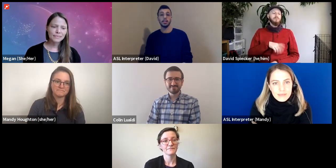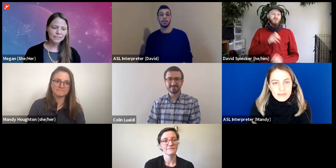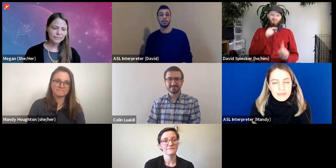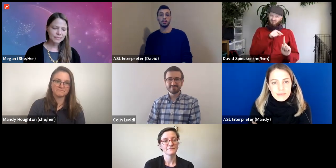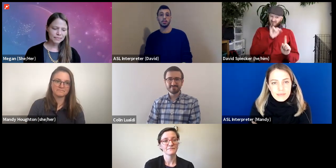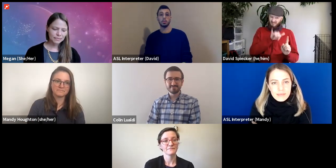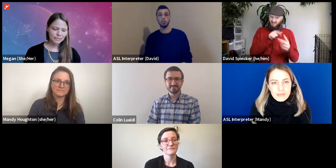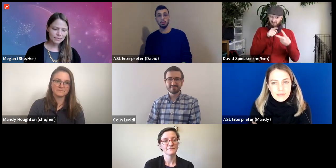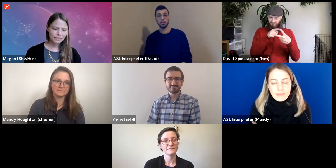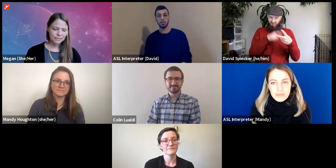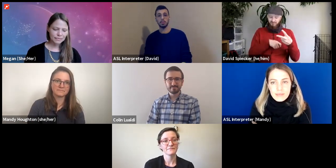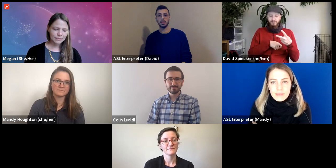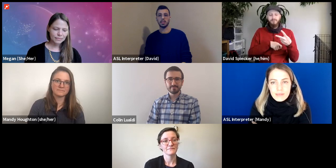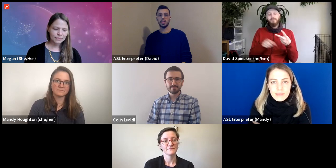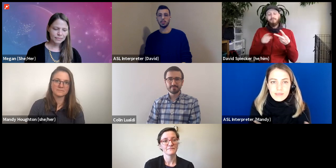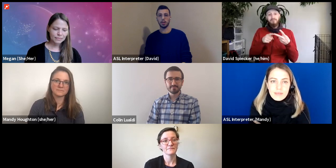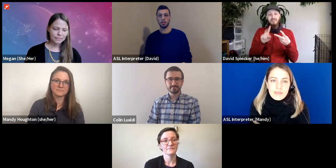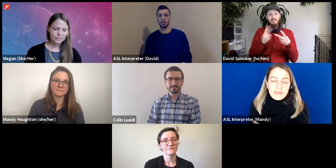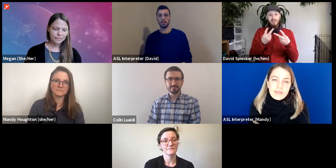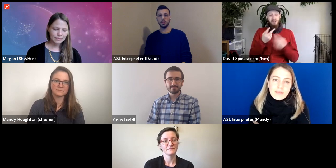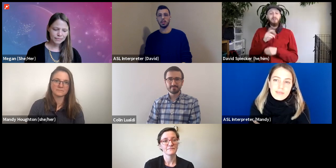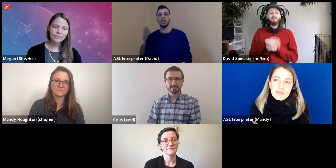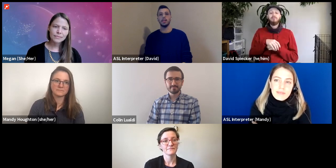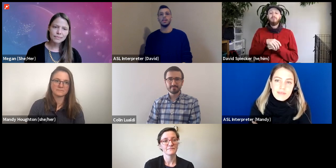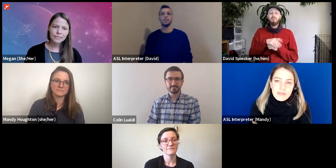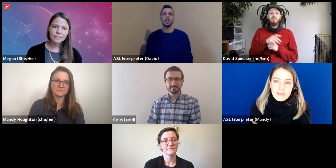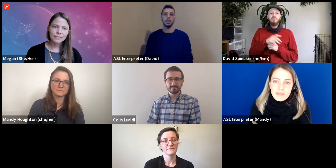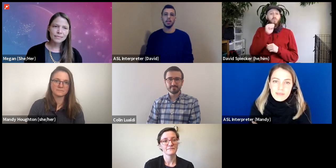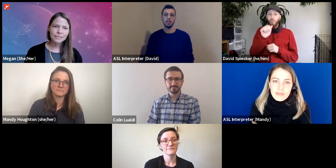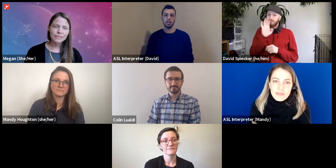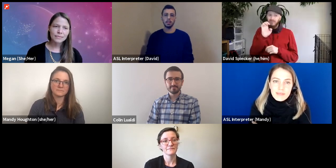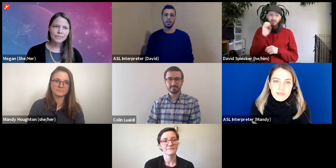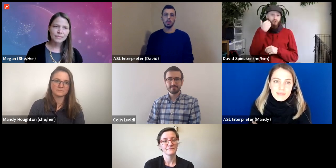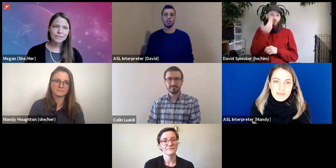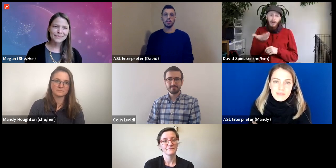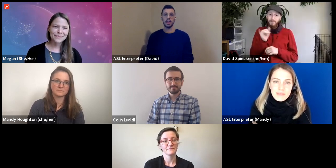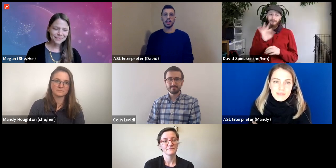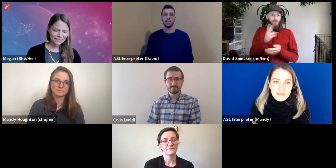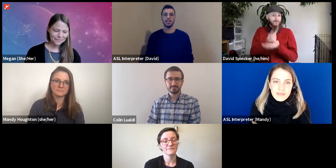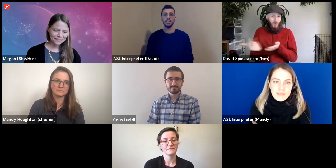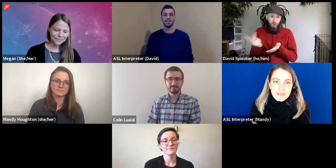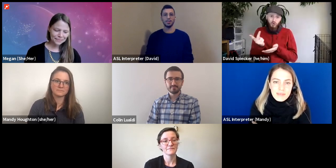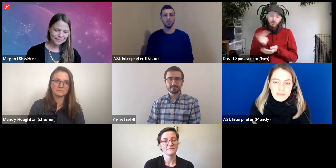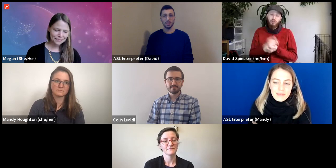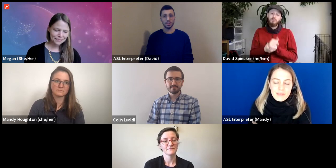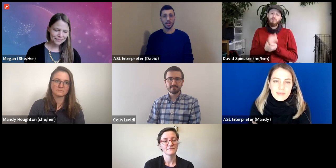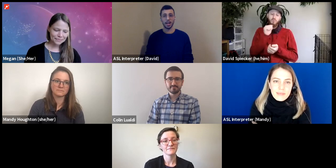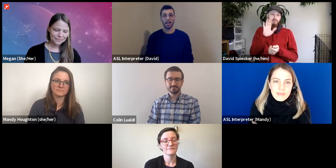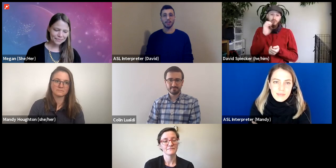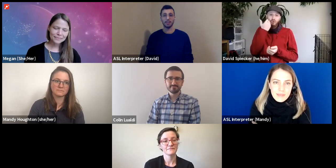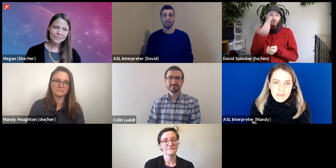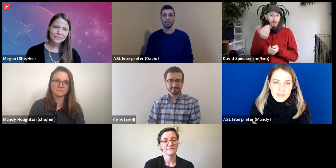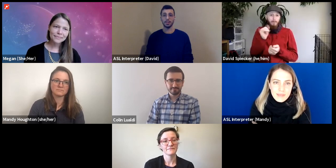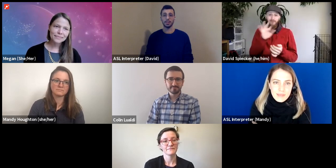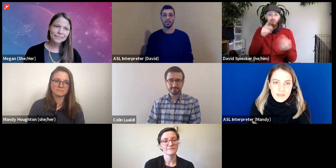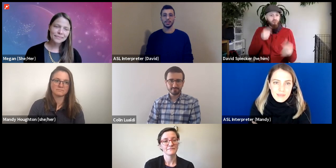I realized that my frustration would be worth it because that is what I want. And then the second thing I wanted to add is that don't be shy